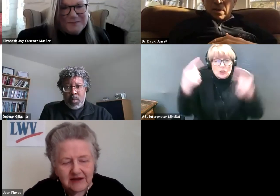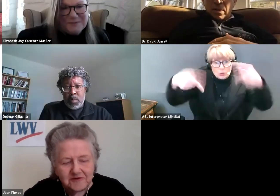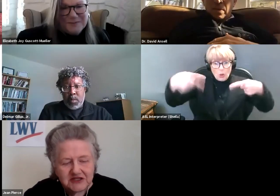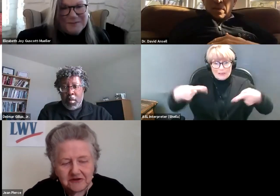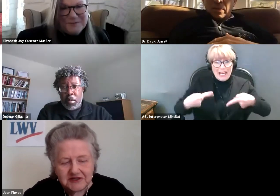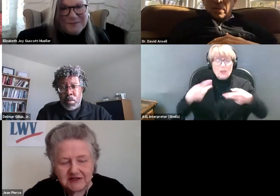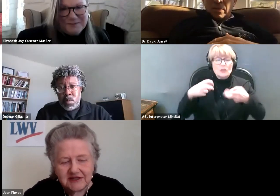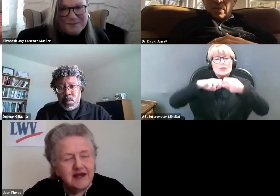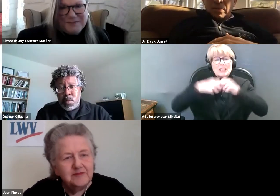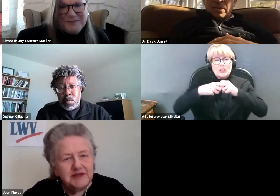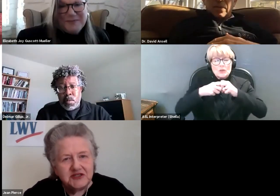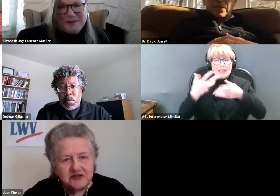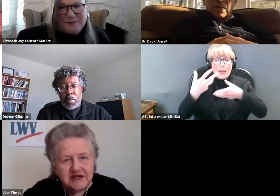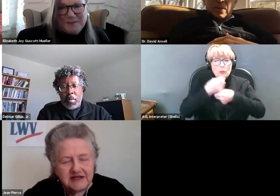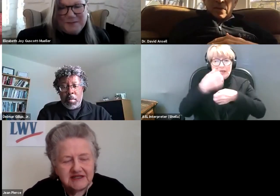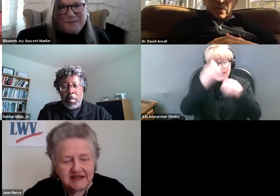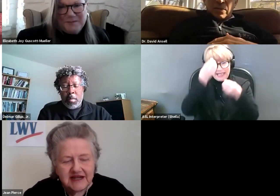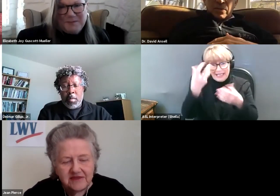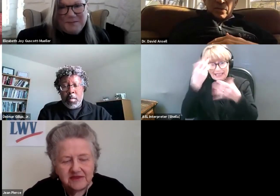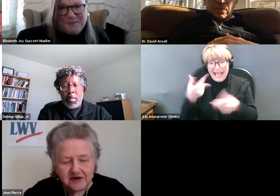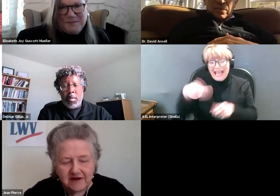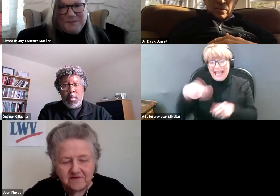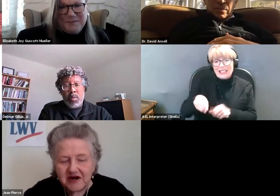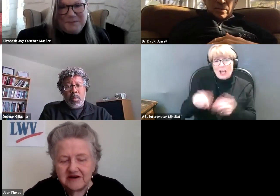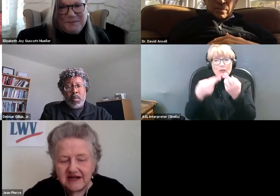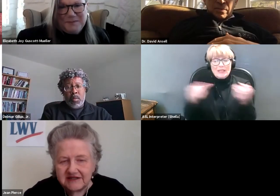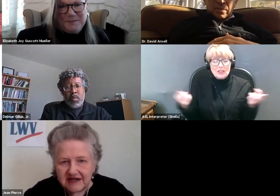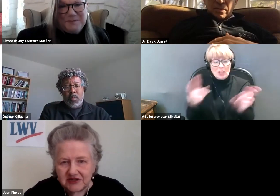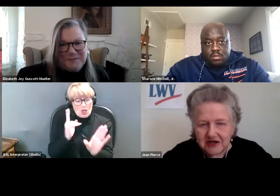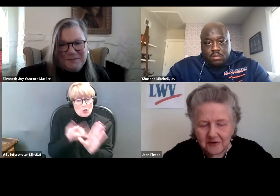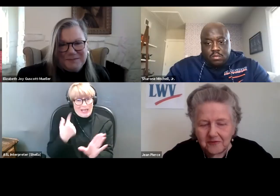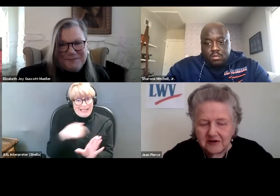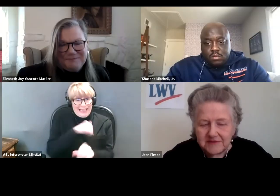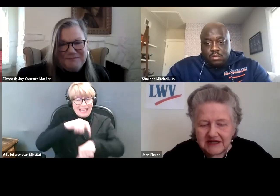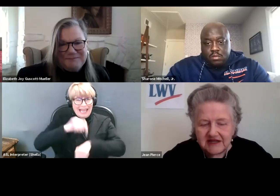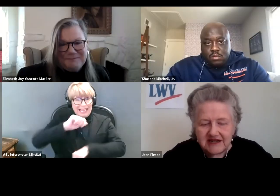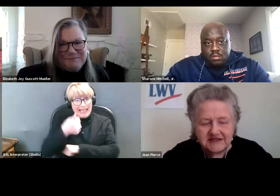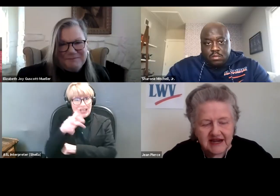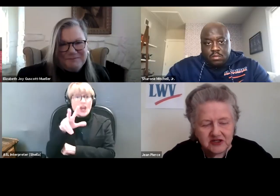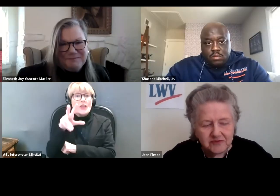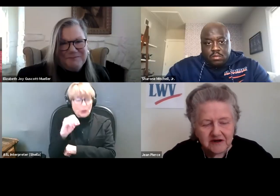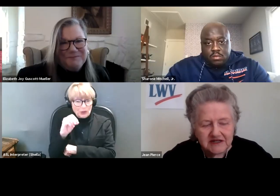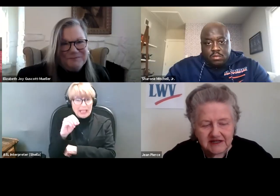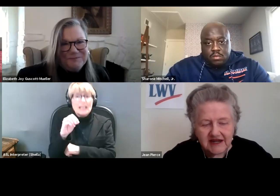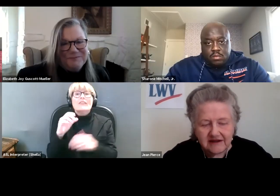click on Resources. Please join us at 10:30 for our next session, Welcoming City,